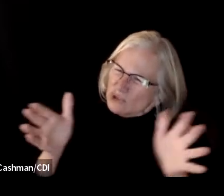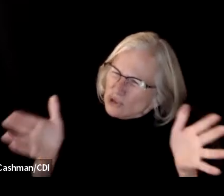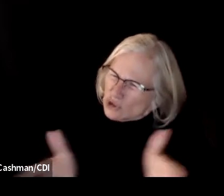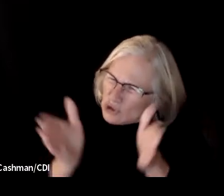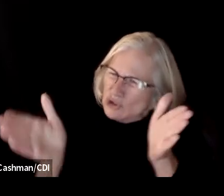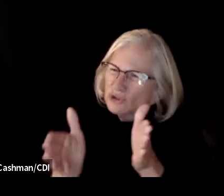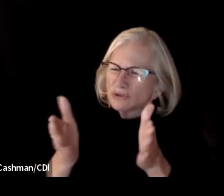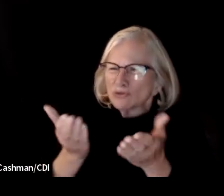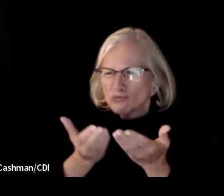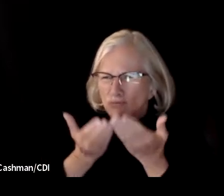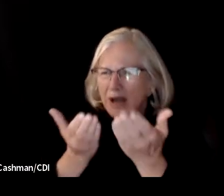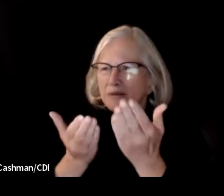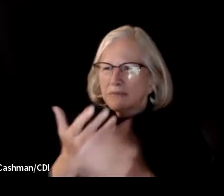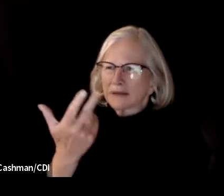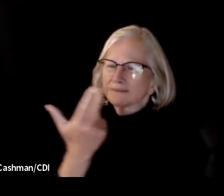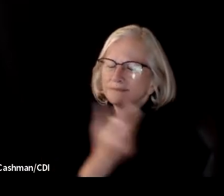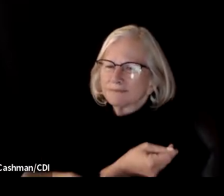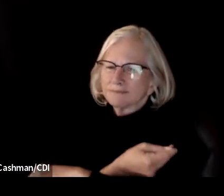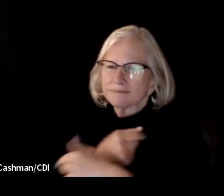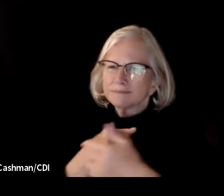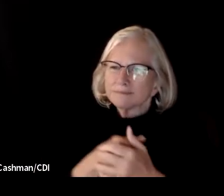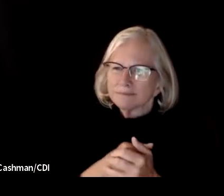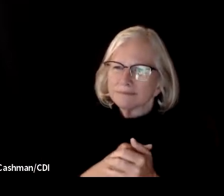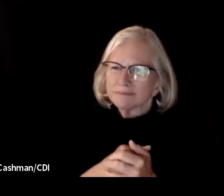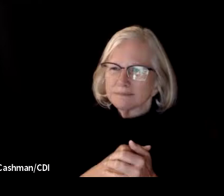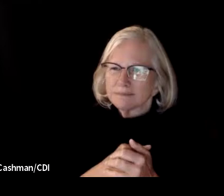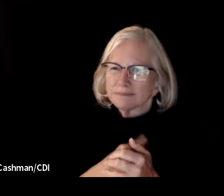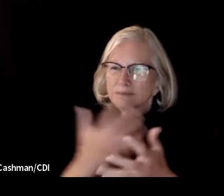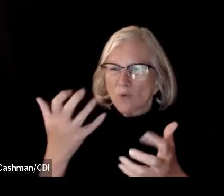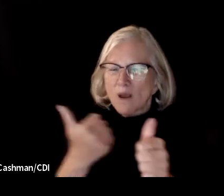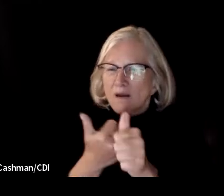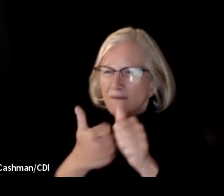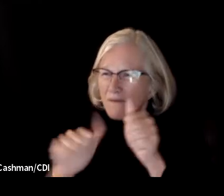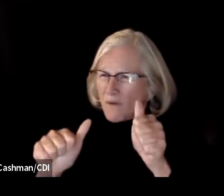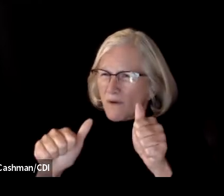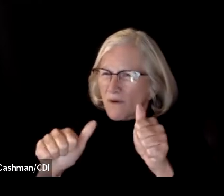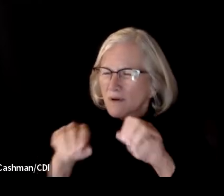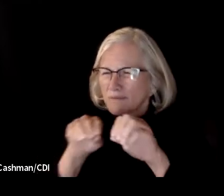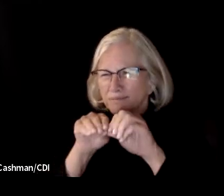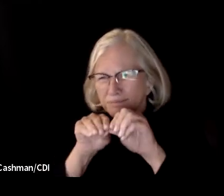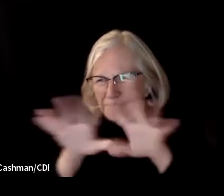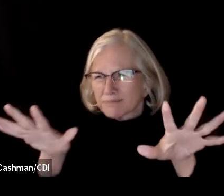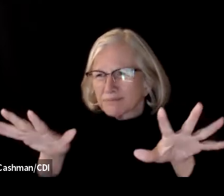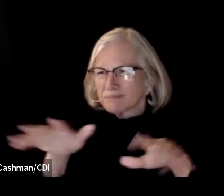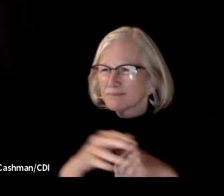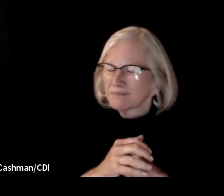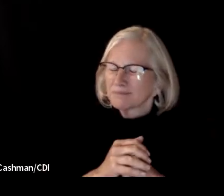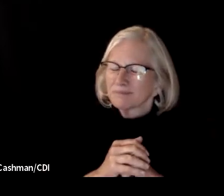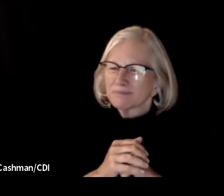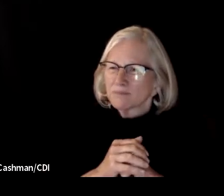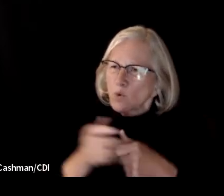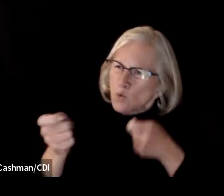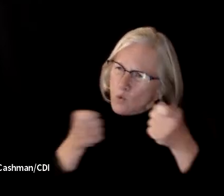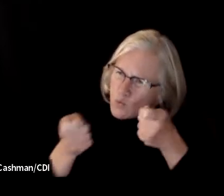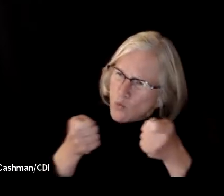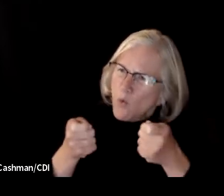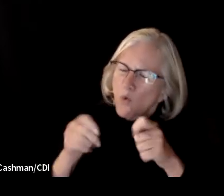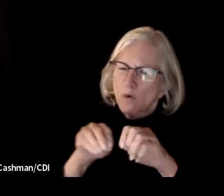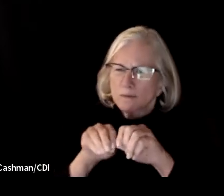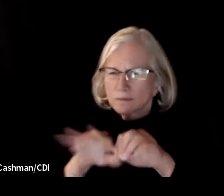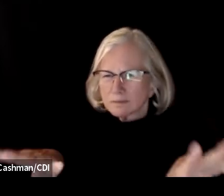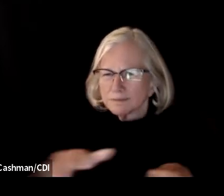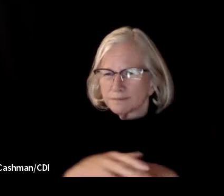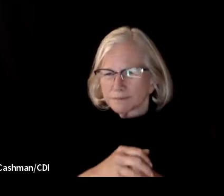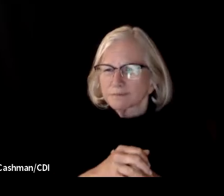the widespread illnesses and community impacts we saw during the last school year. These proactive COVID-19 prevention